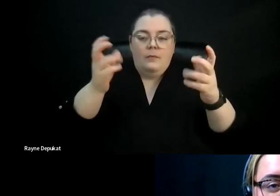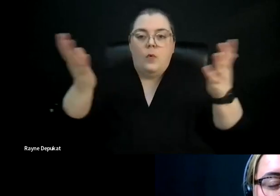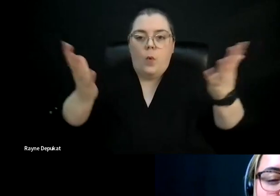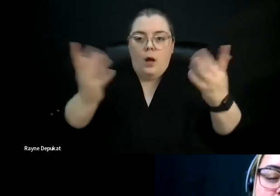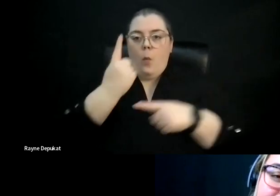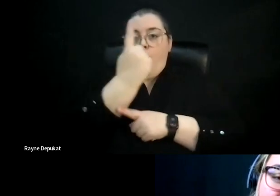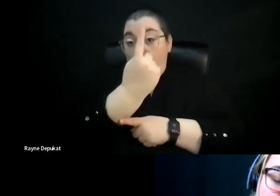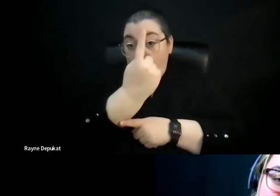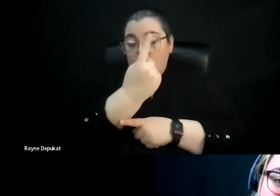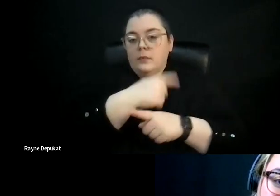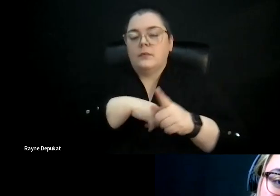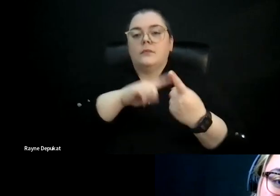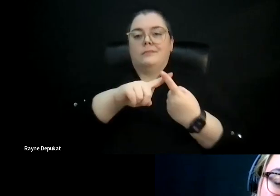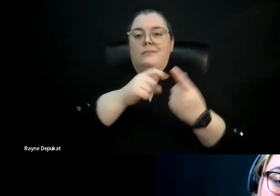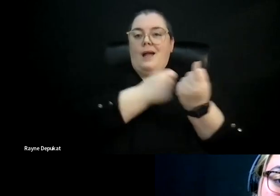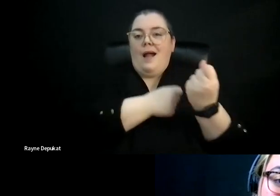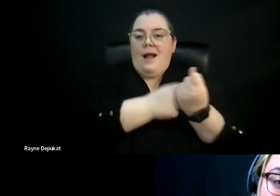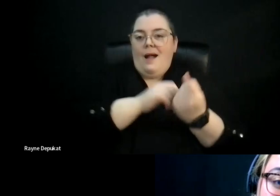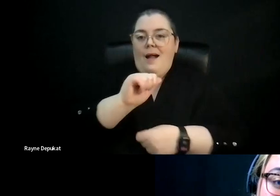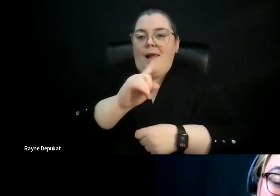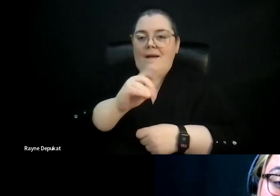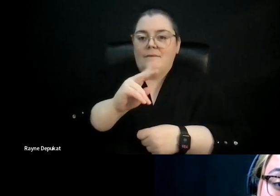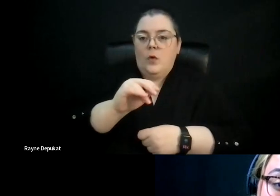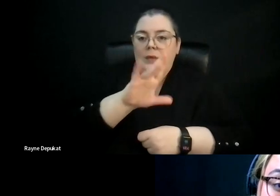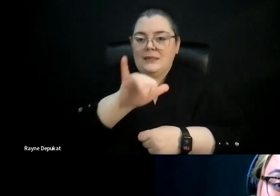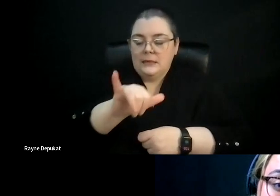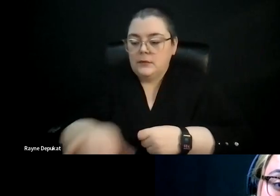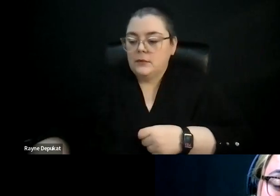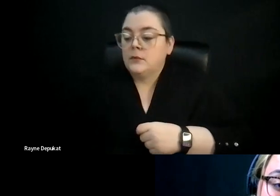So all of those have common themes, and the common theme there is advocacy.